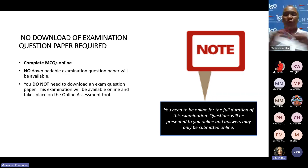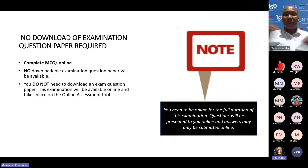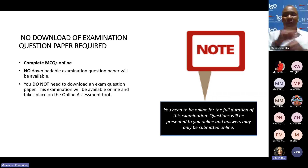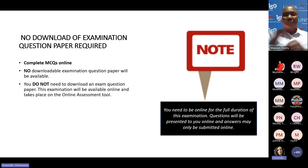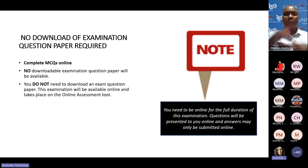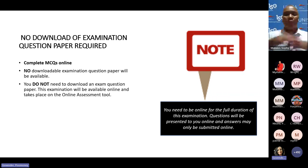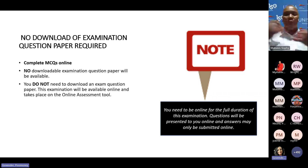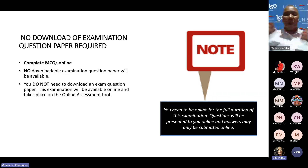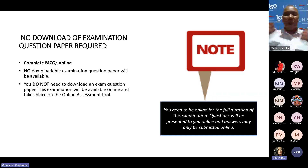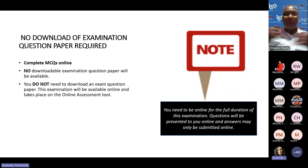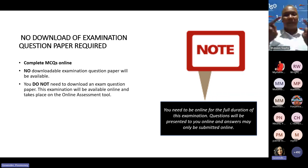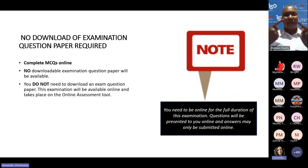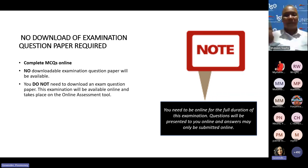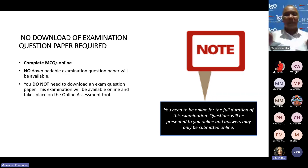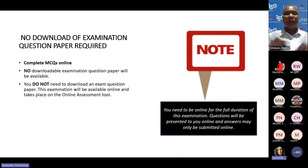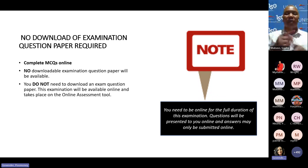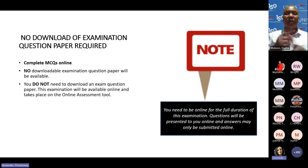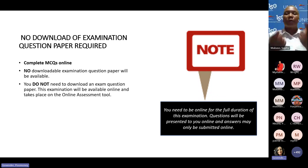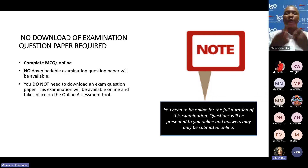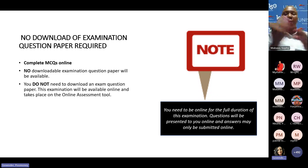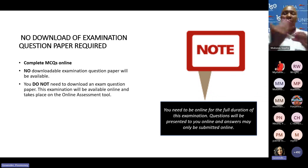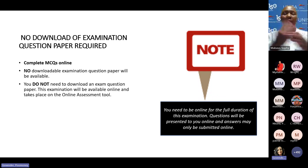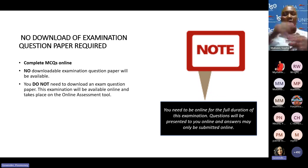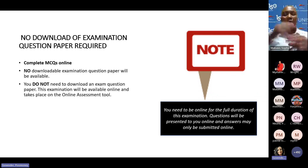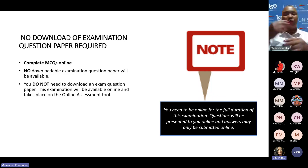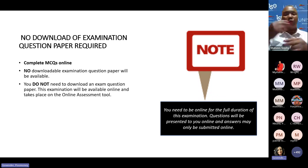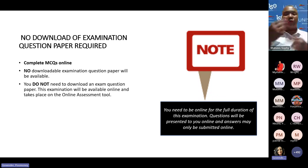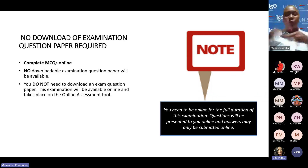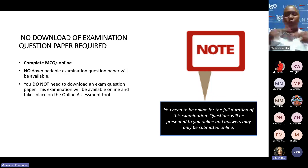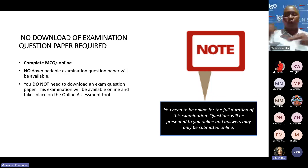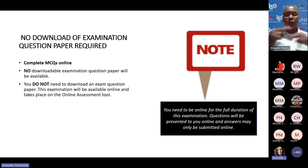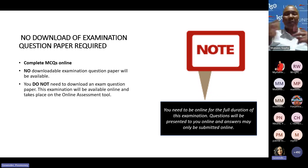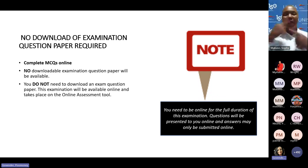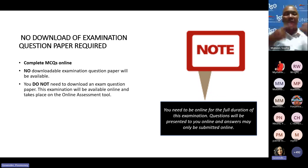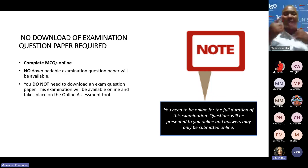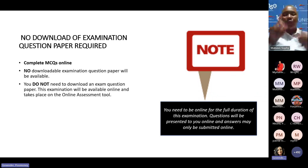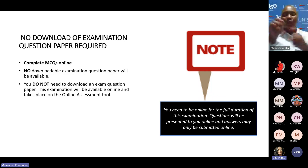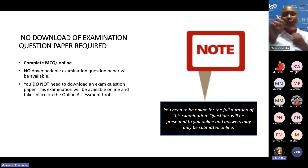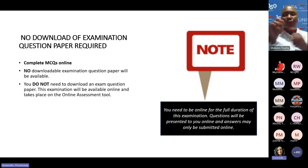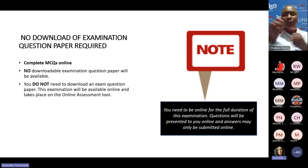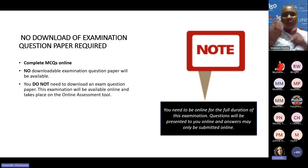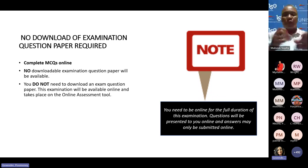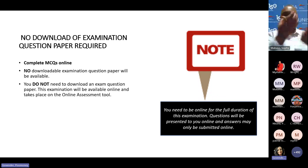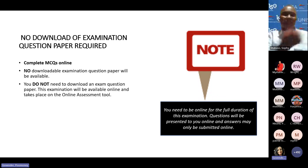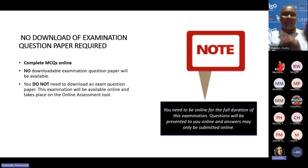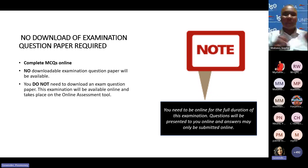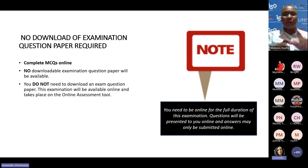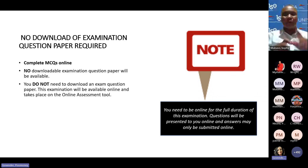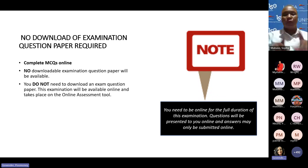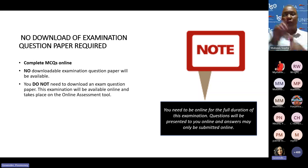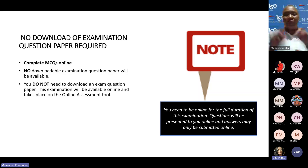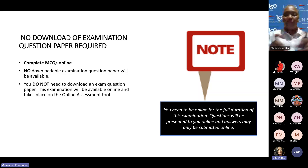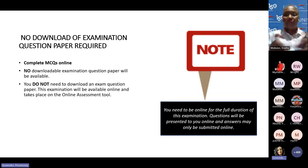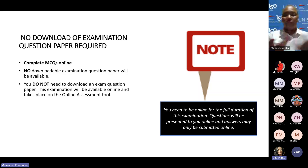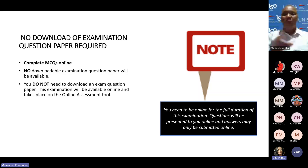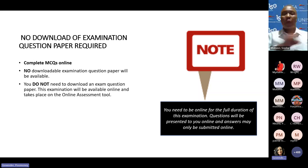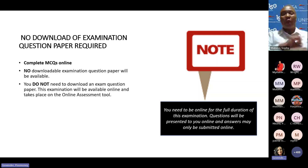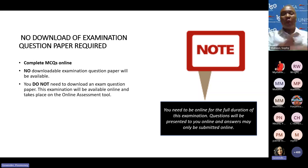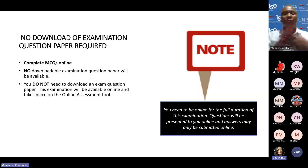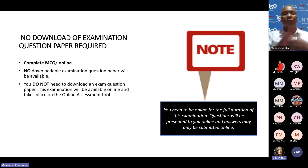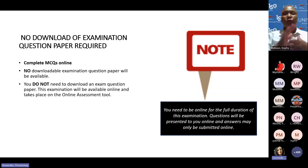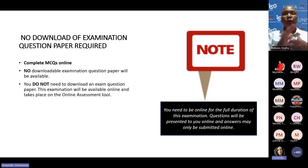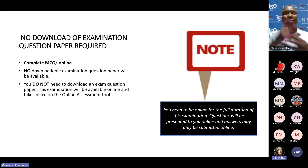your file upload or your short answer questions or your essay type of questions, because you have to